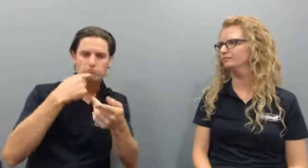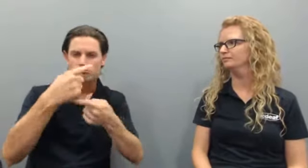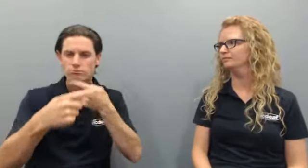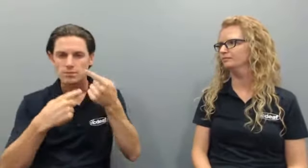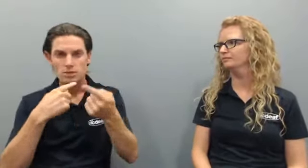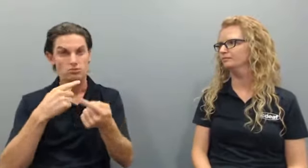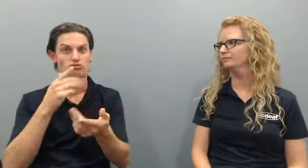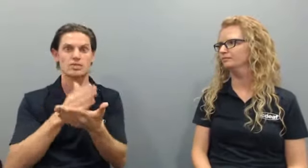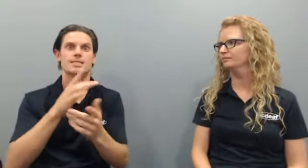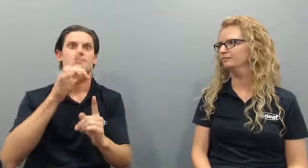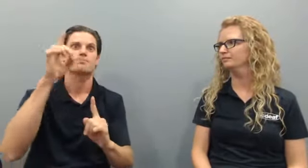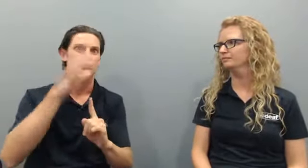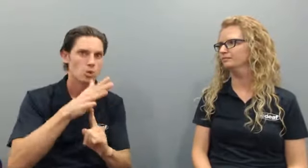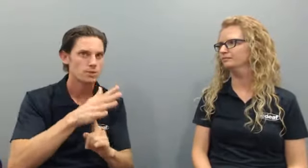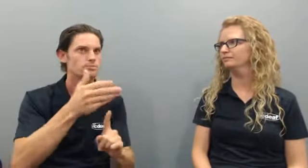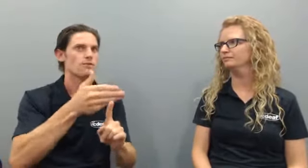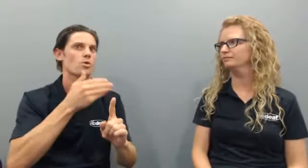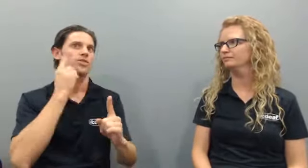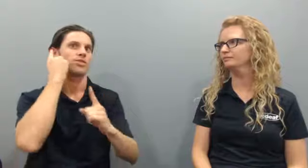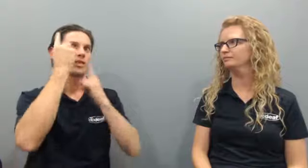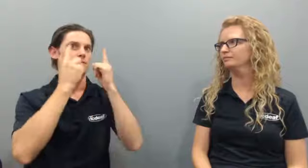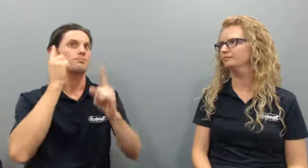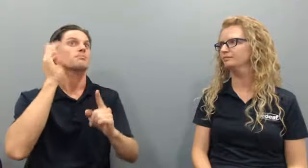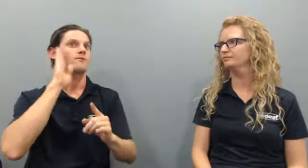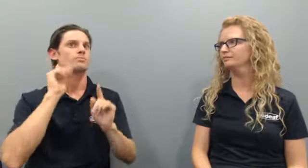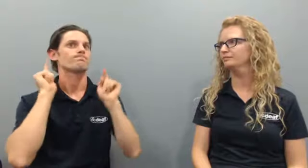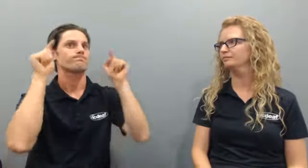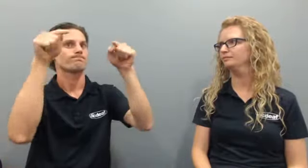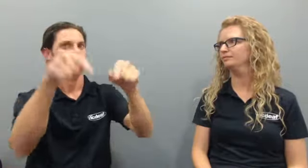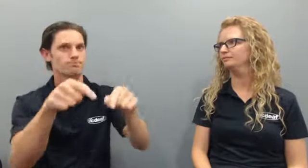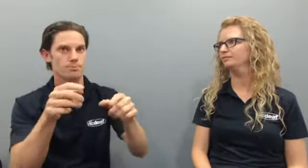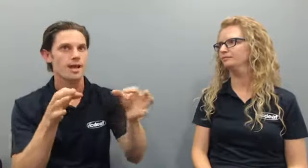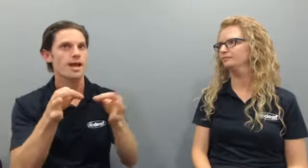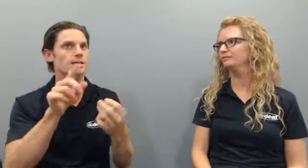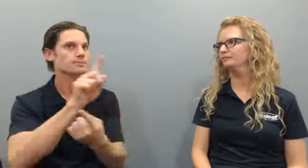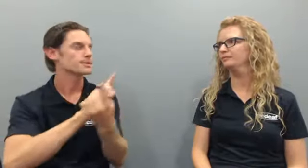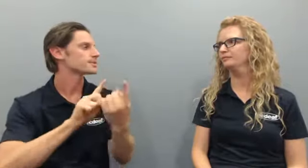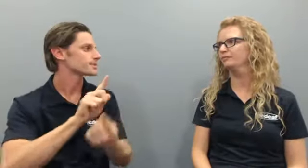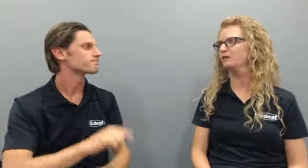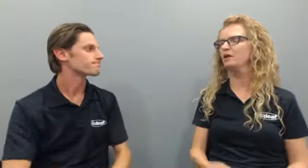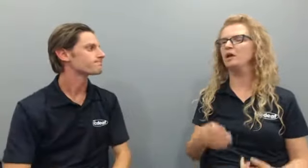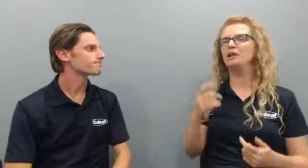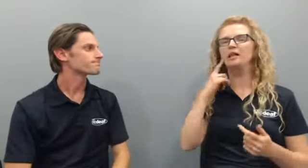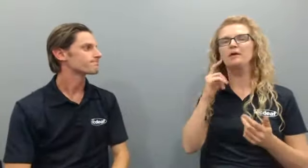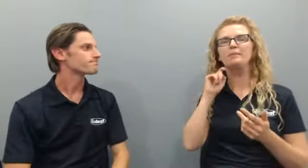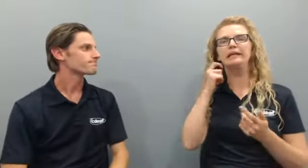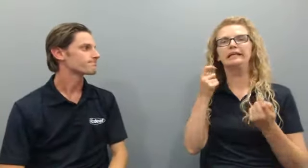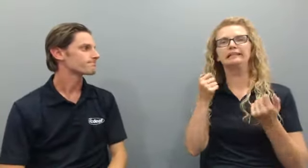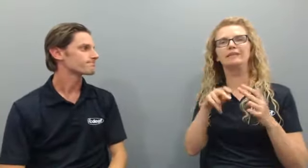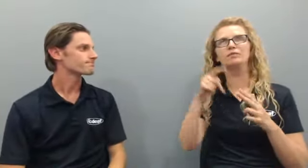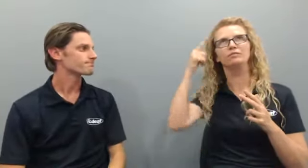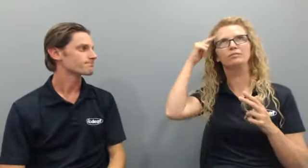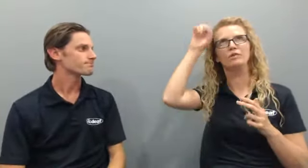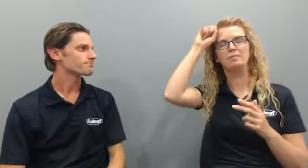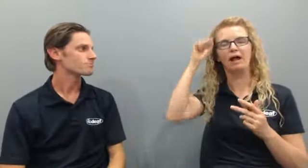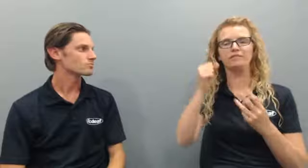happy for you to come into Big Def and have a conversation with us and in the pre-planning cycle. It's really important you do really consider what you